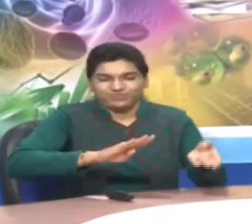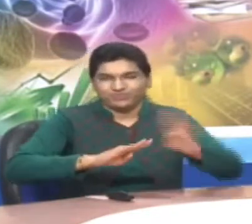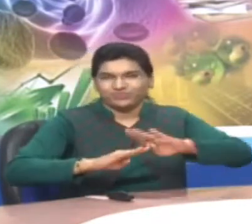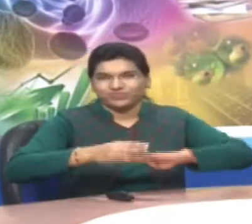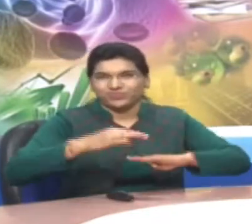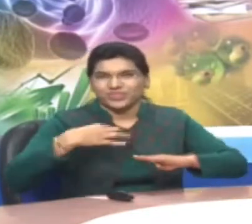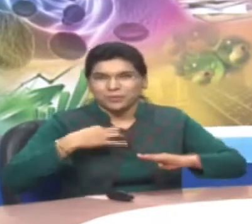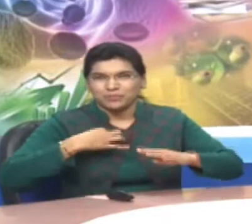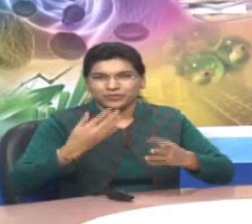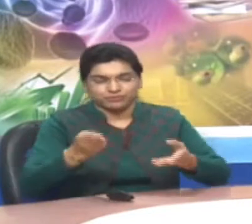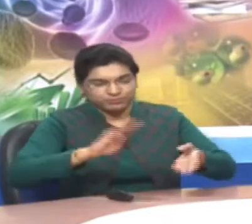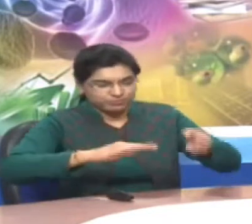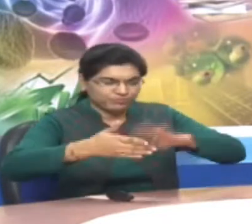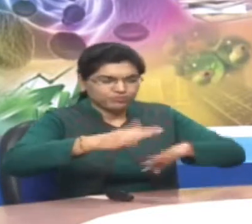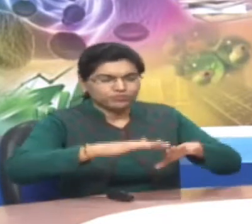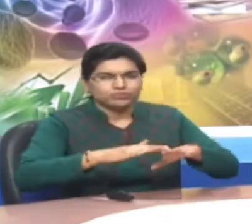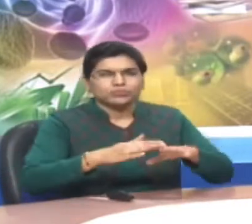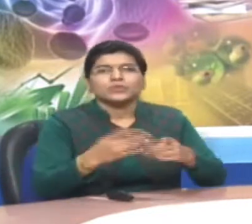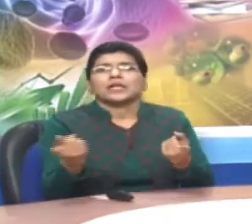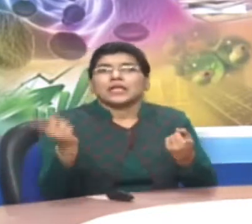He's doing packing,